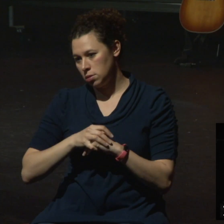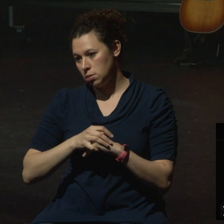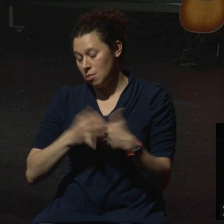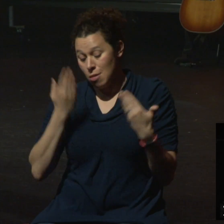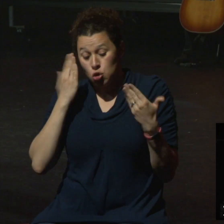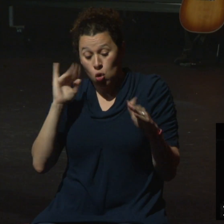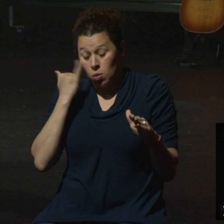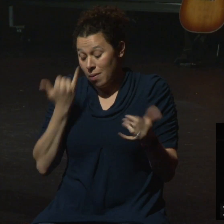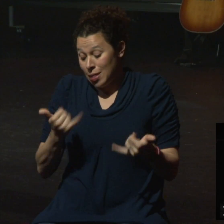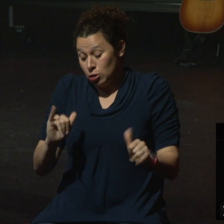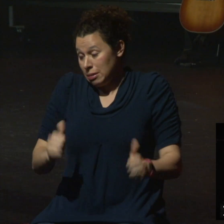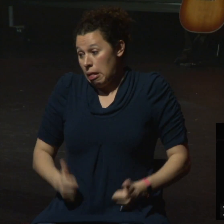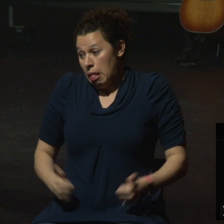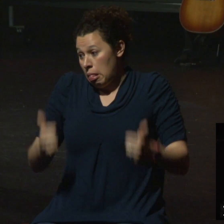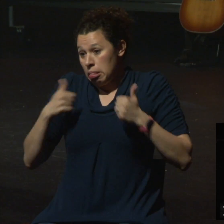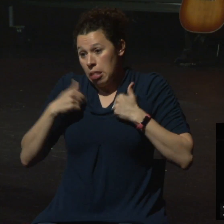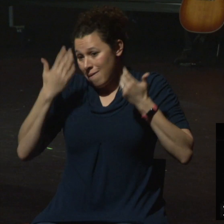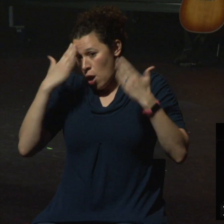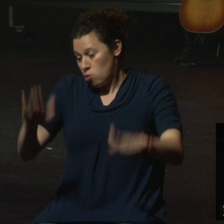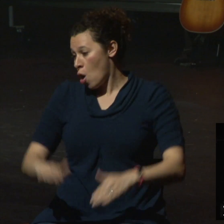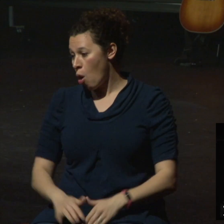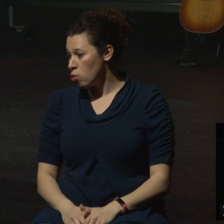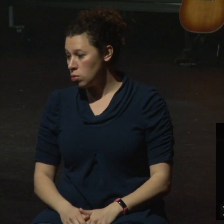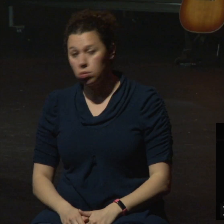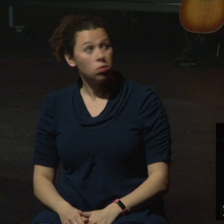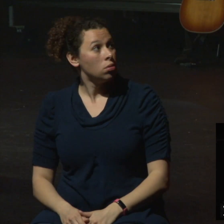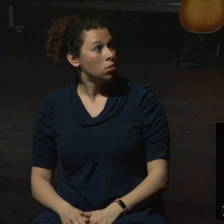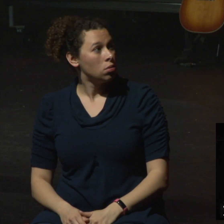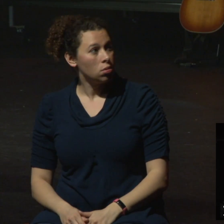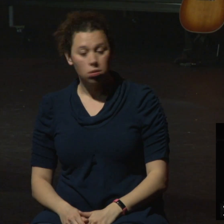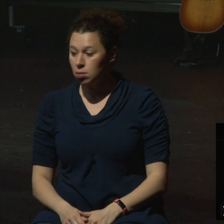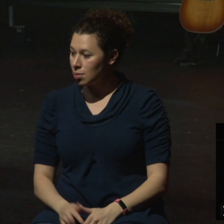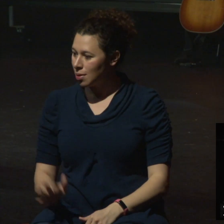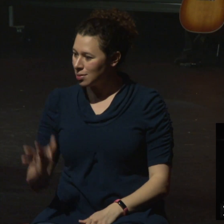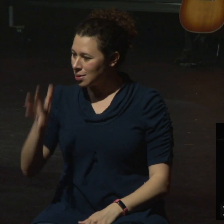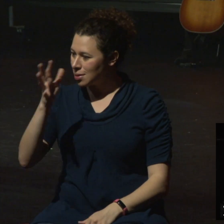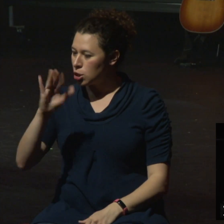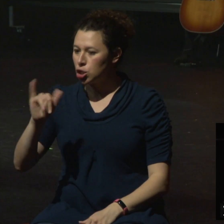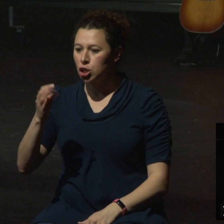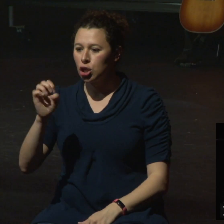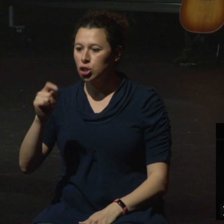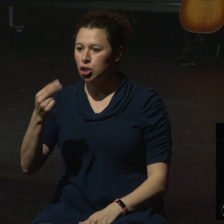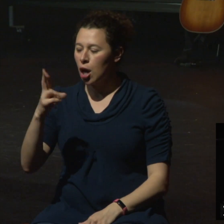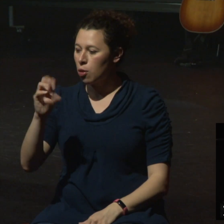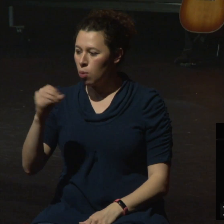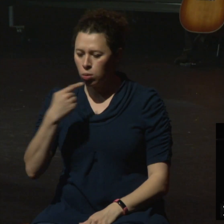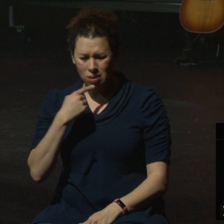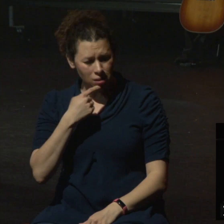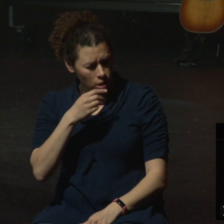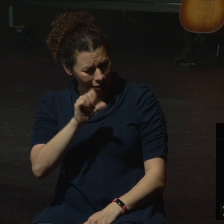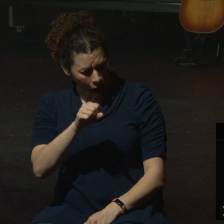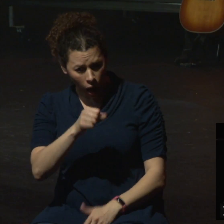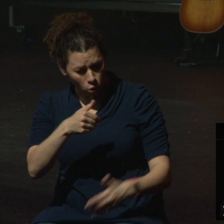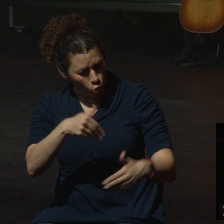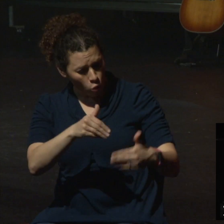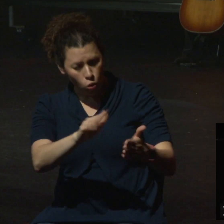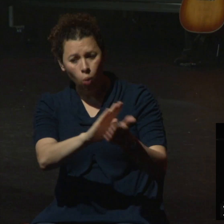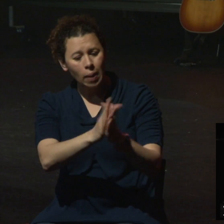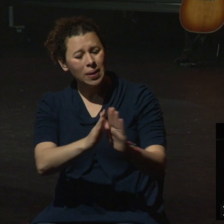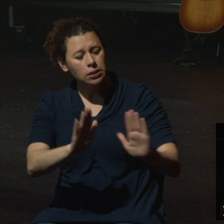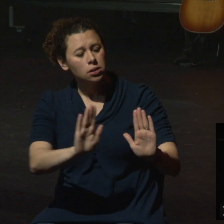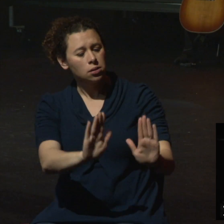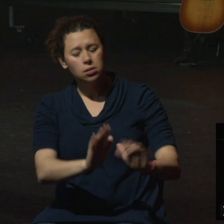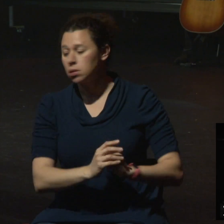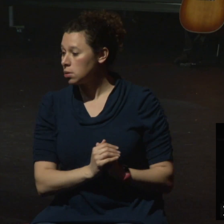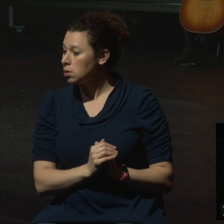still alive. Go in peace. Jethro replied. That's his reply. Man, go in peace. Here's what I'm